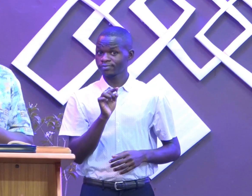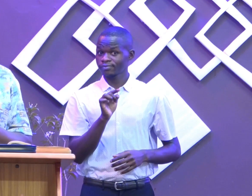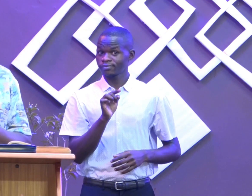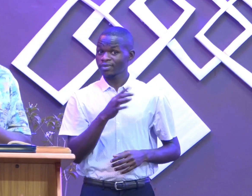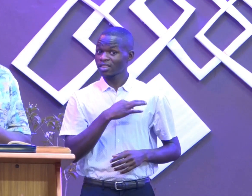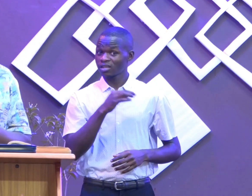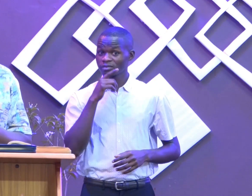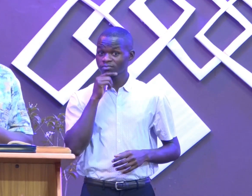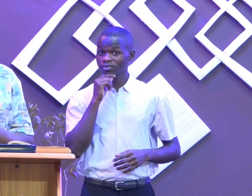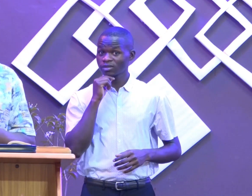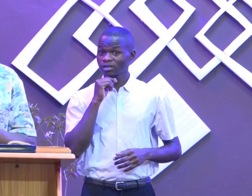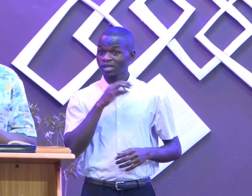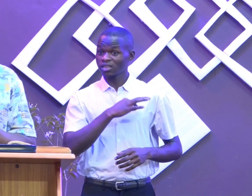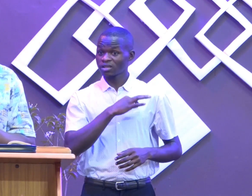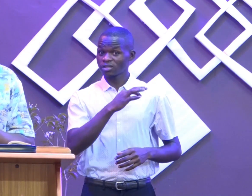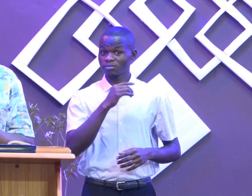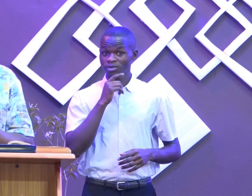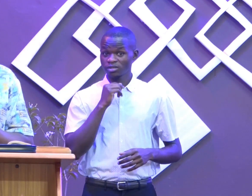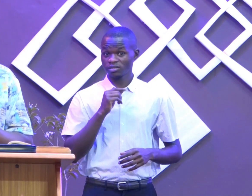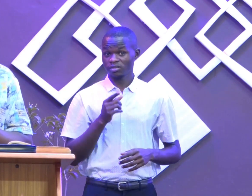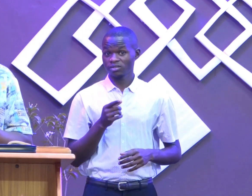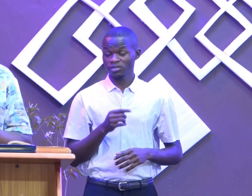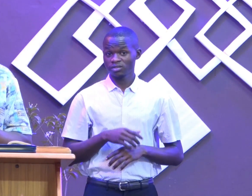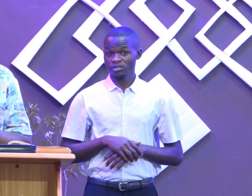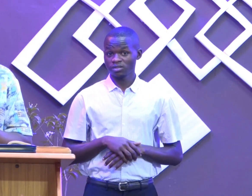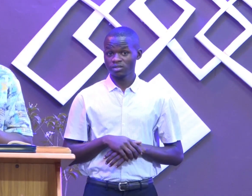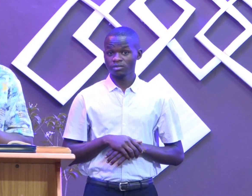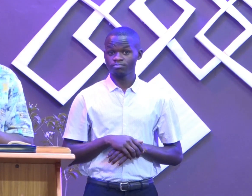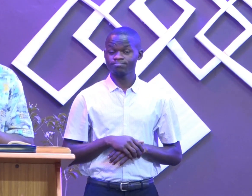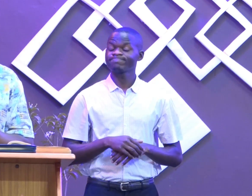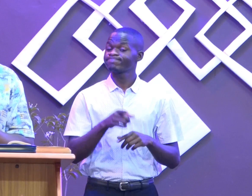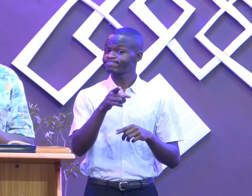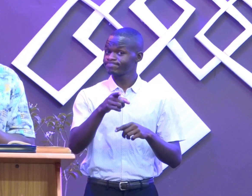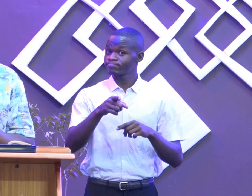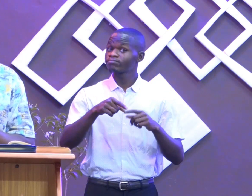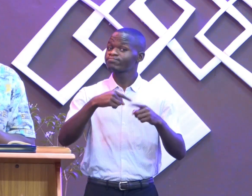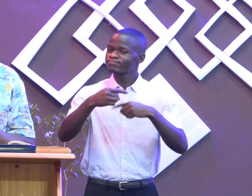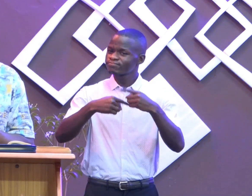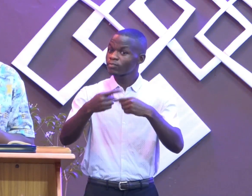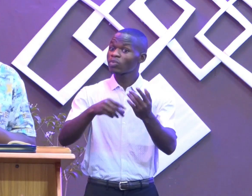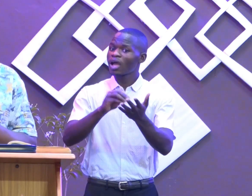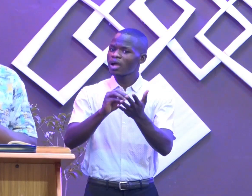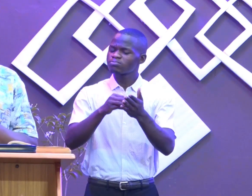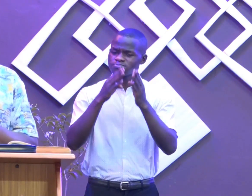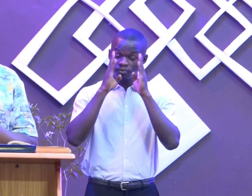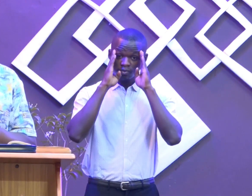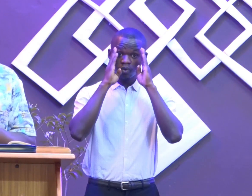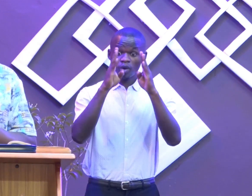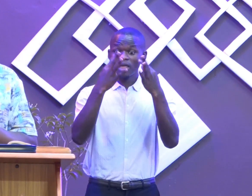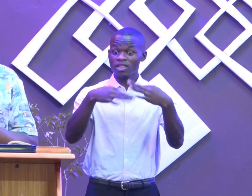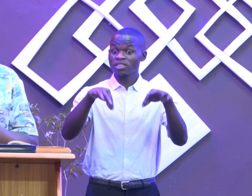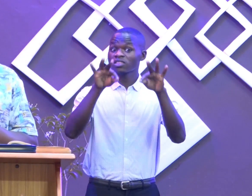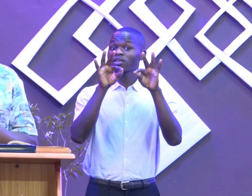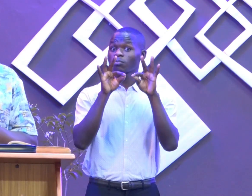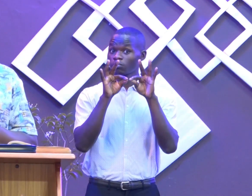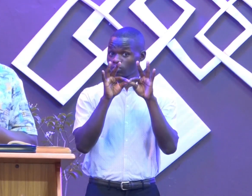Kye tuyita omuntu w'omunda. What we call the inner man. Tugenda kuddayo twetegereza amakulu g'ekigambo ekyo. We are going to go back